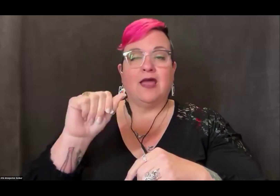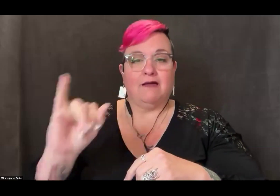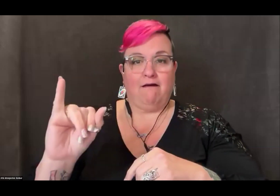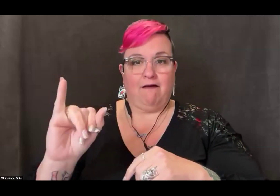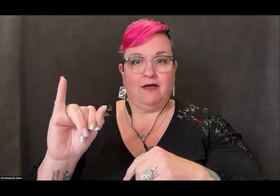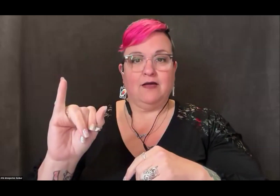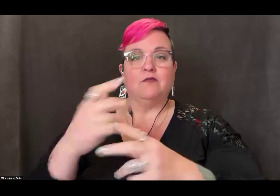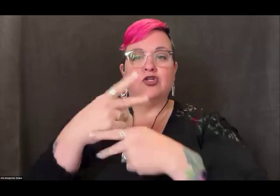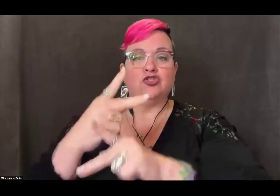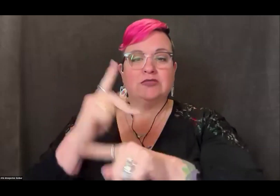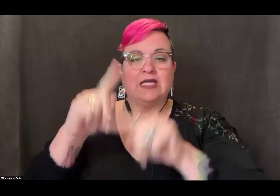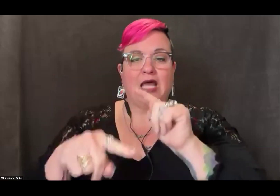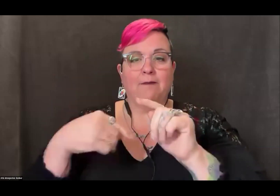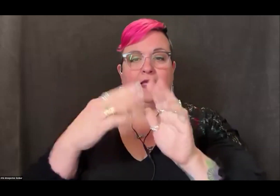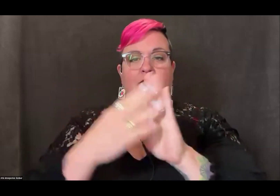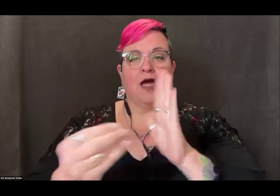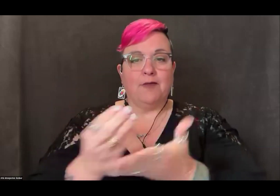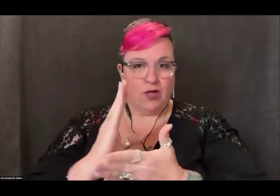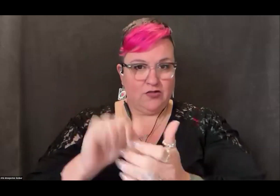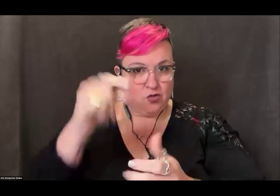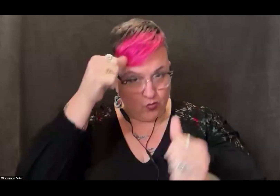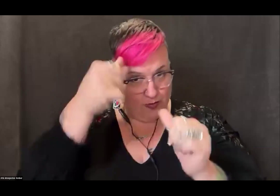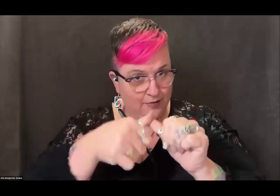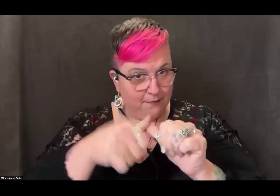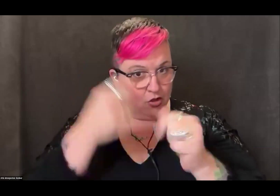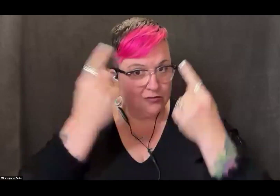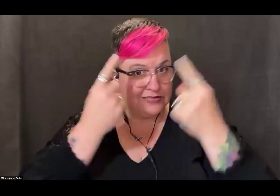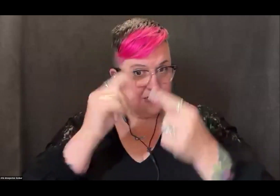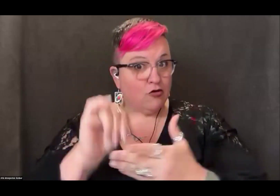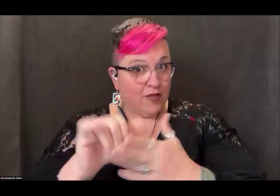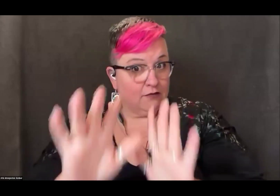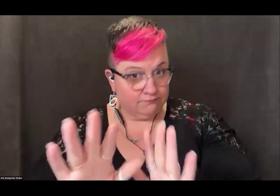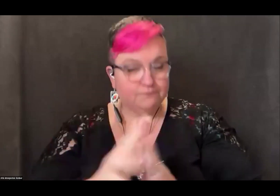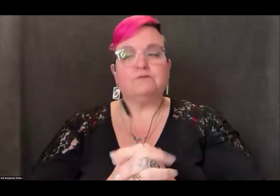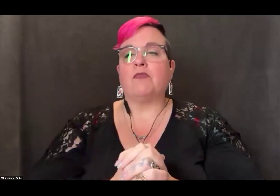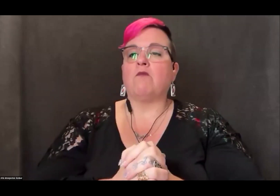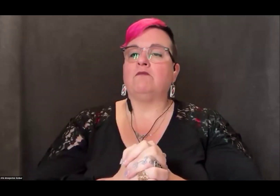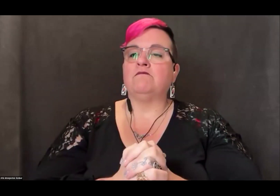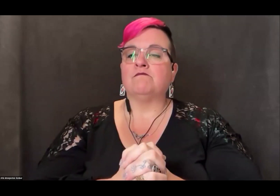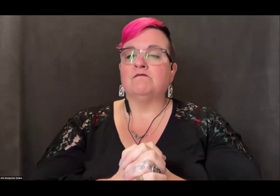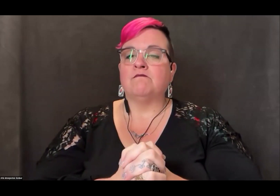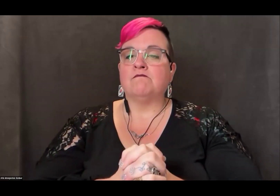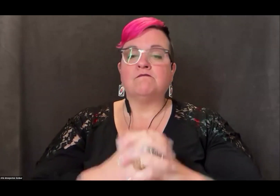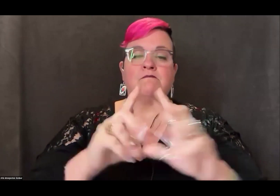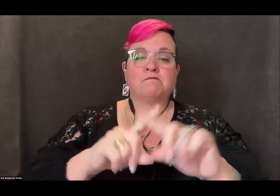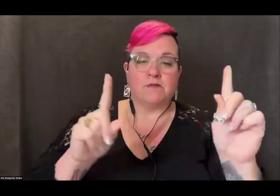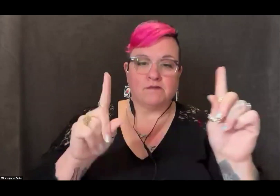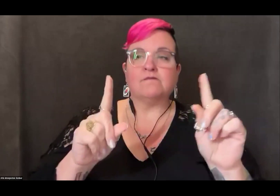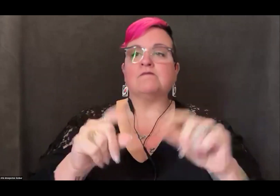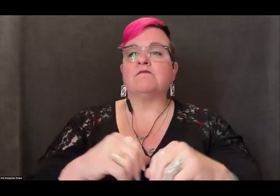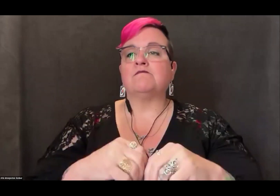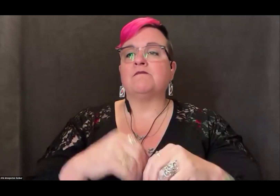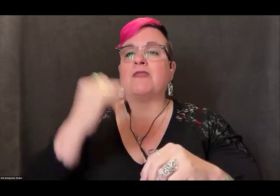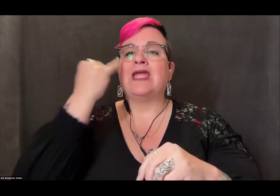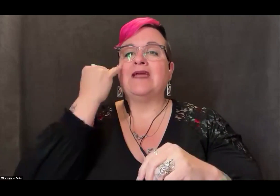copyrighted. So there's that to consider. Um, but if